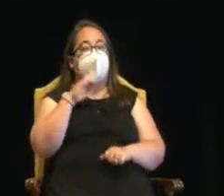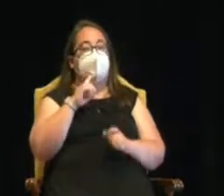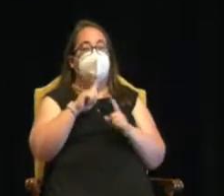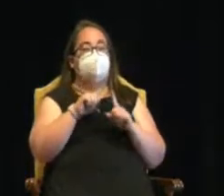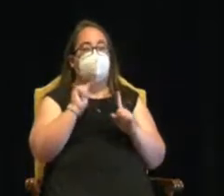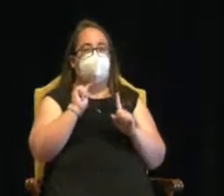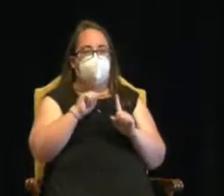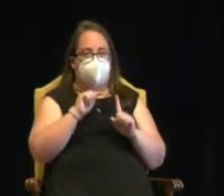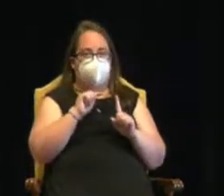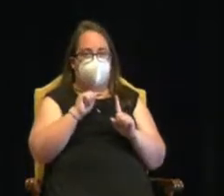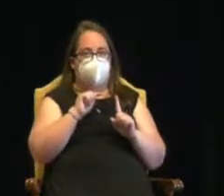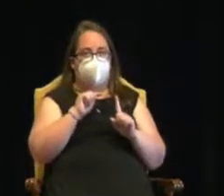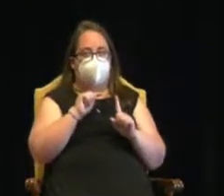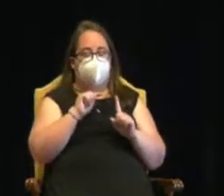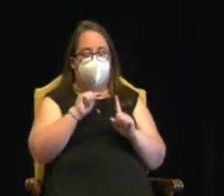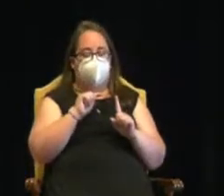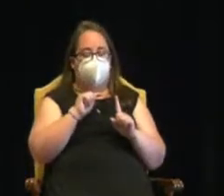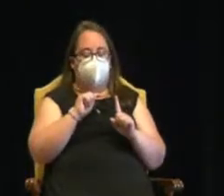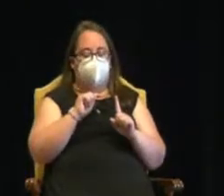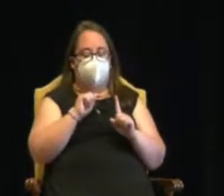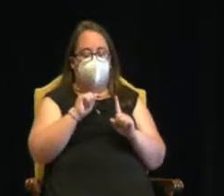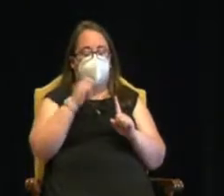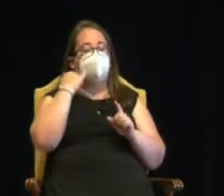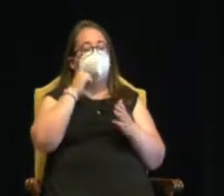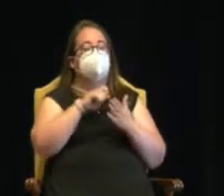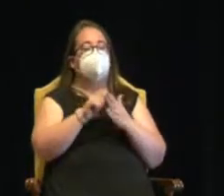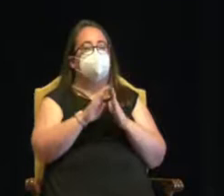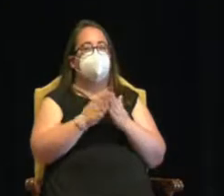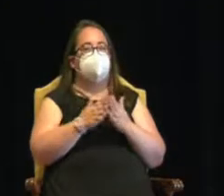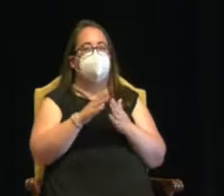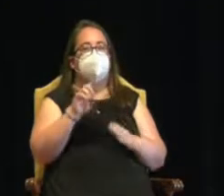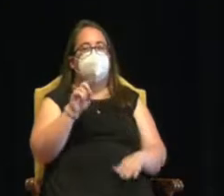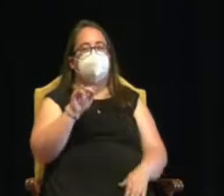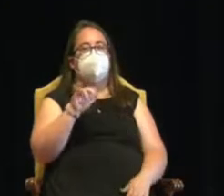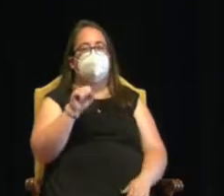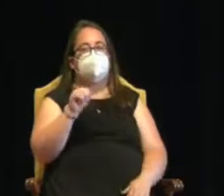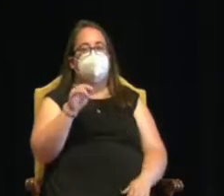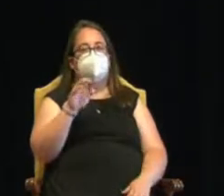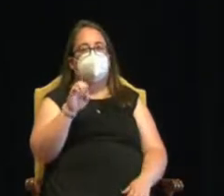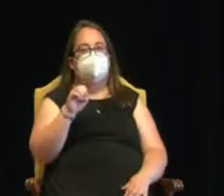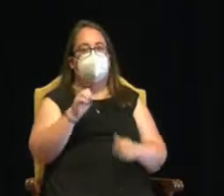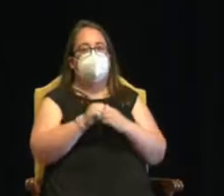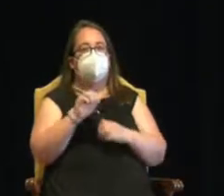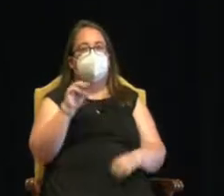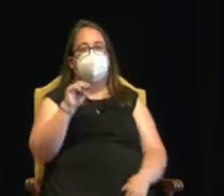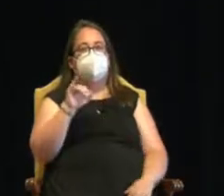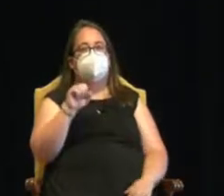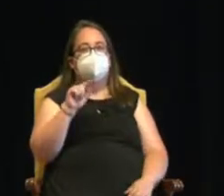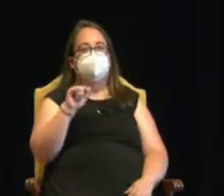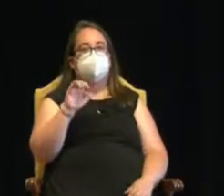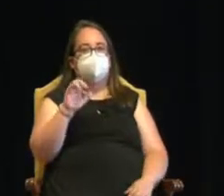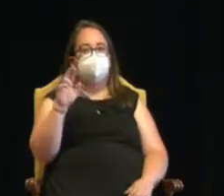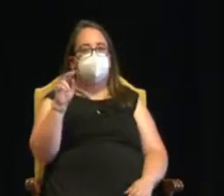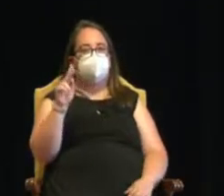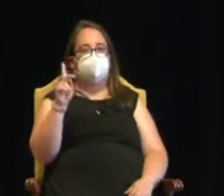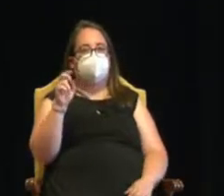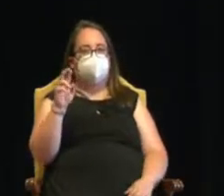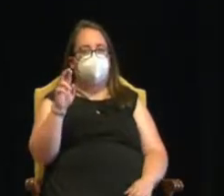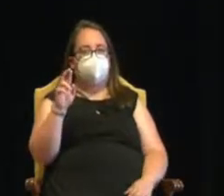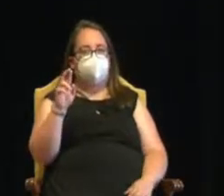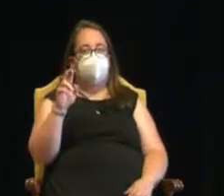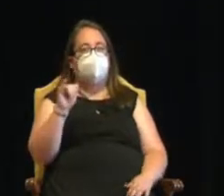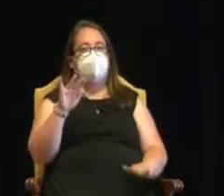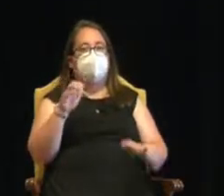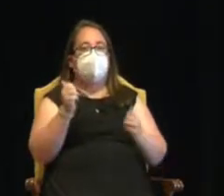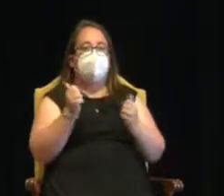him that if you could write a novel like Dennis Lehane did with Mystic River, that was his specific example, that did